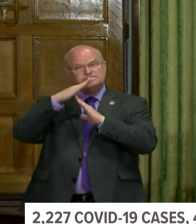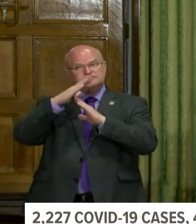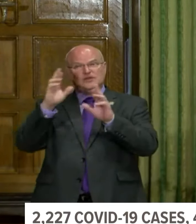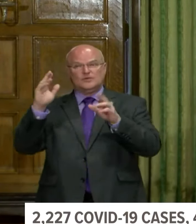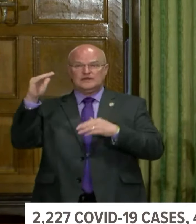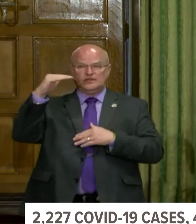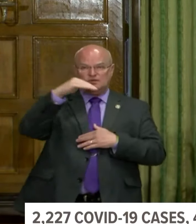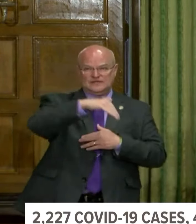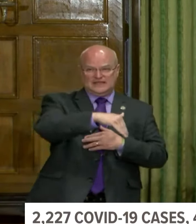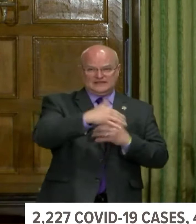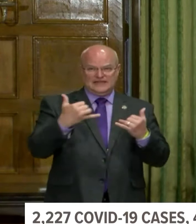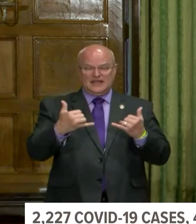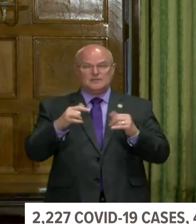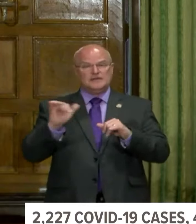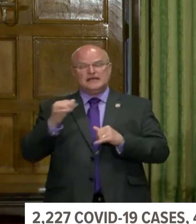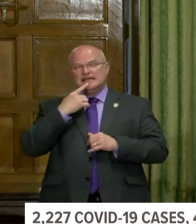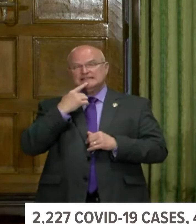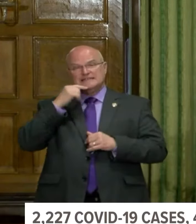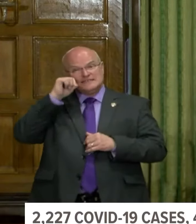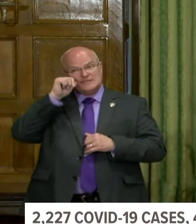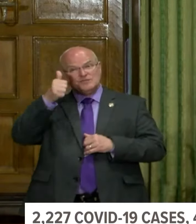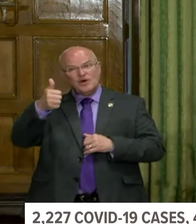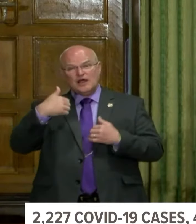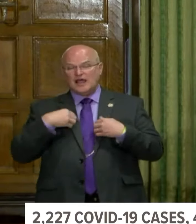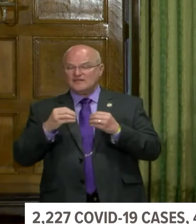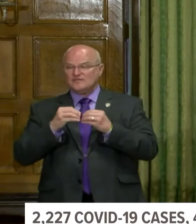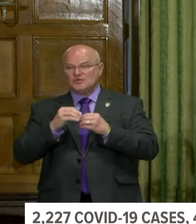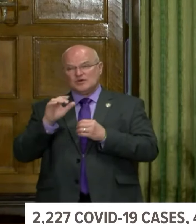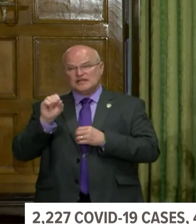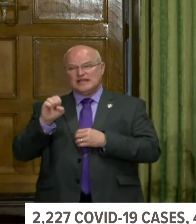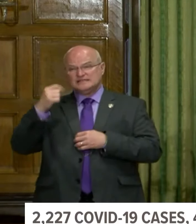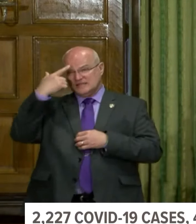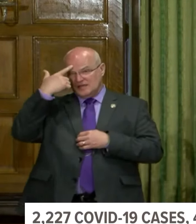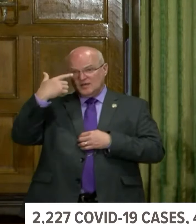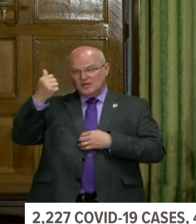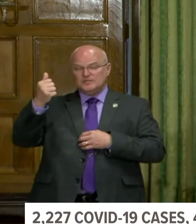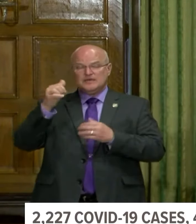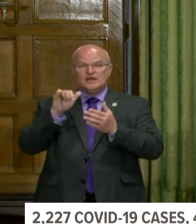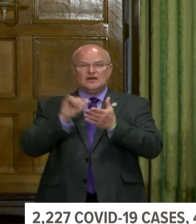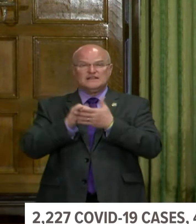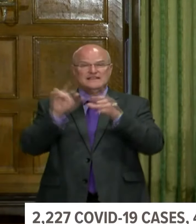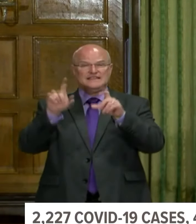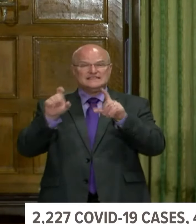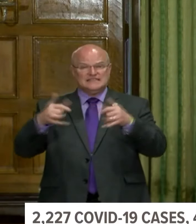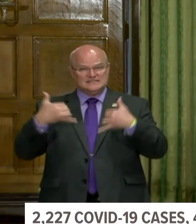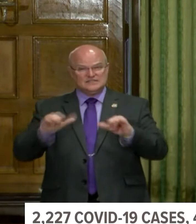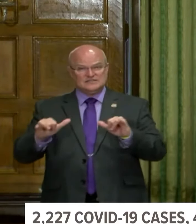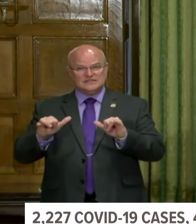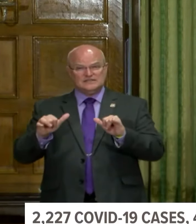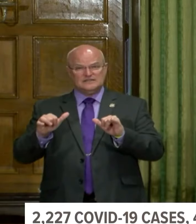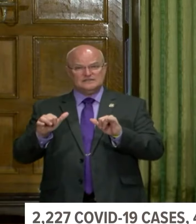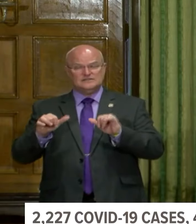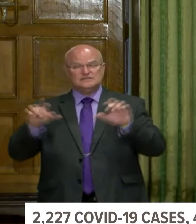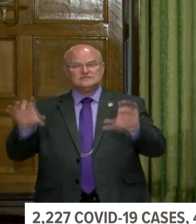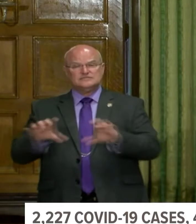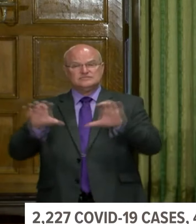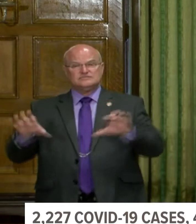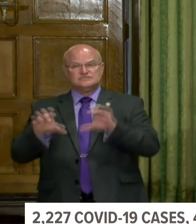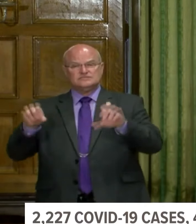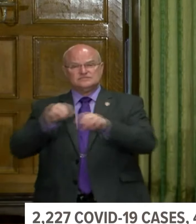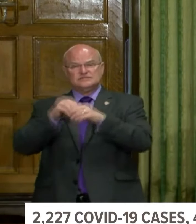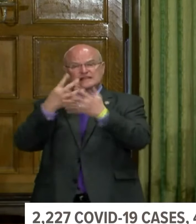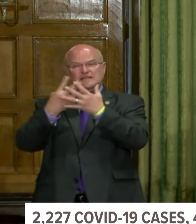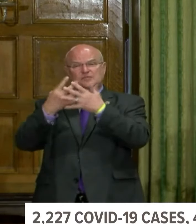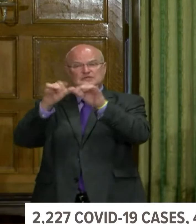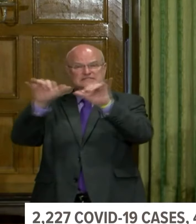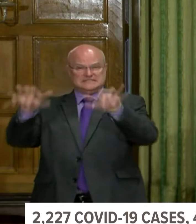ready to go down. But like I said, tomorrow we're going to have more cases because the tests are still going to continue to be done in the prison